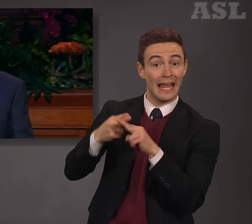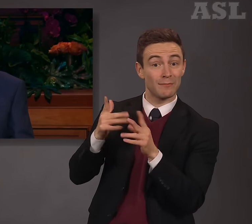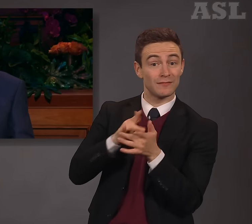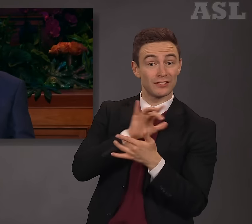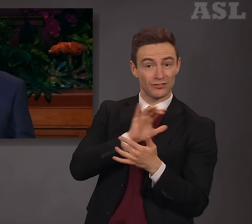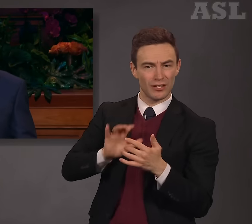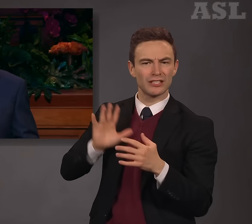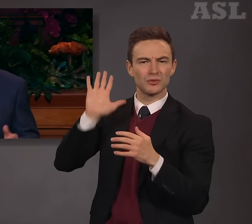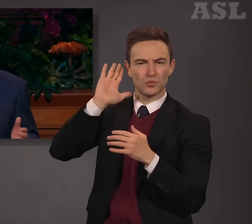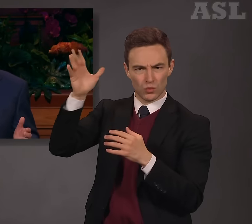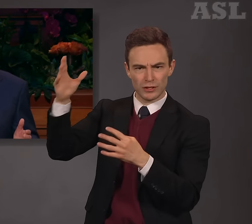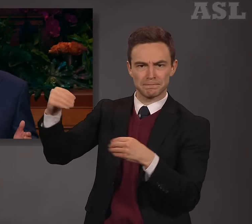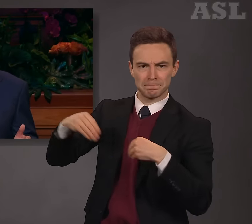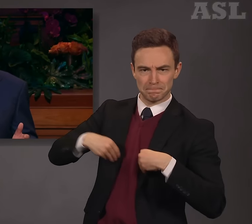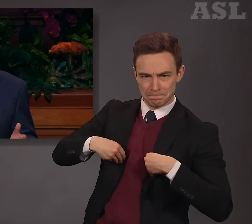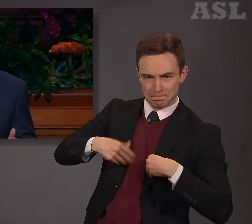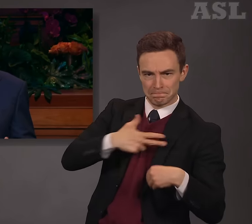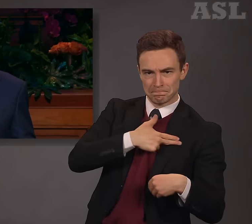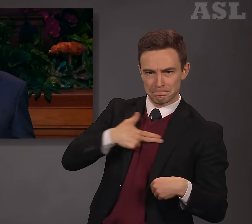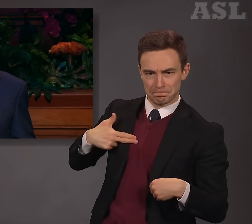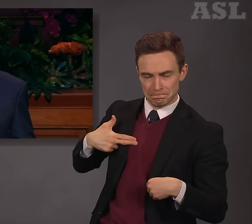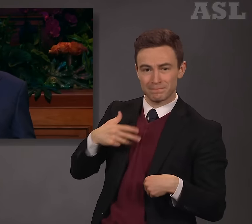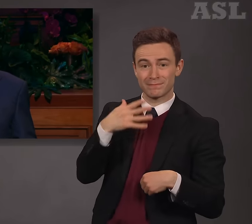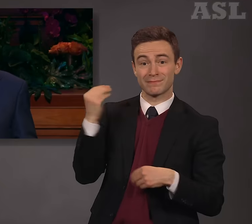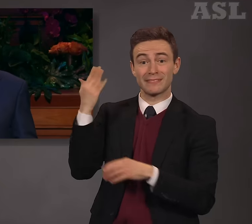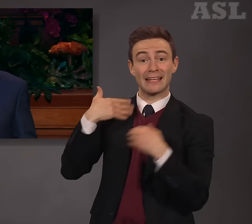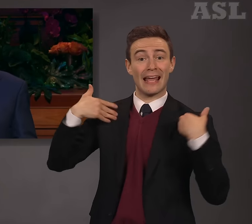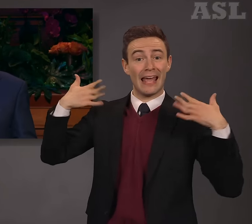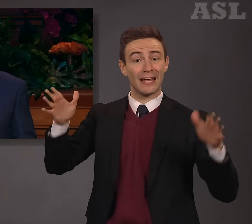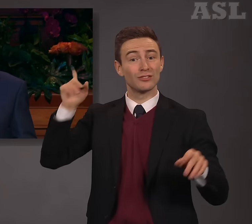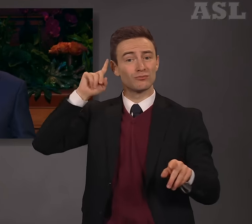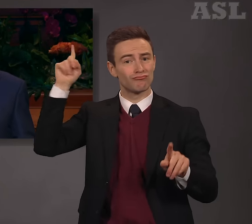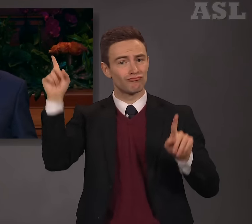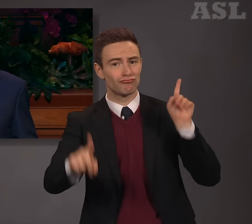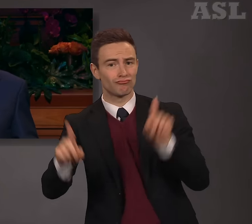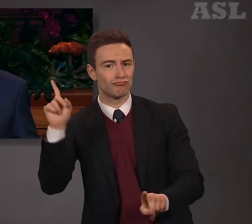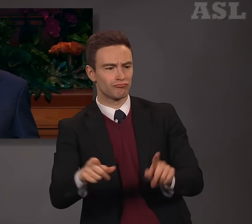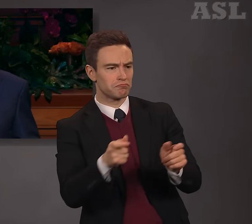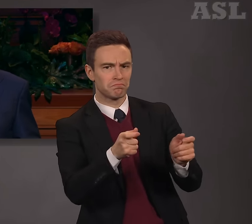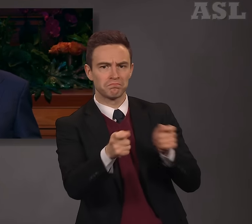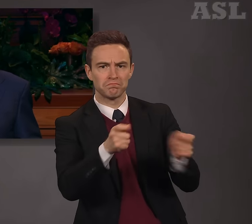them, that his angels would have charge over them, and that